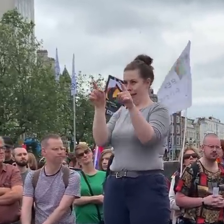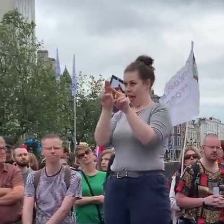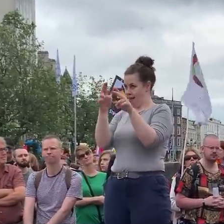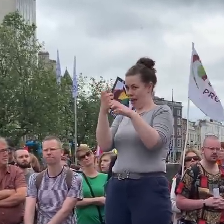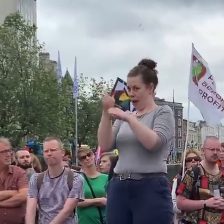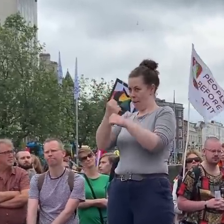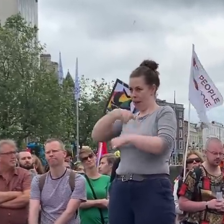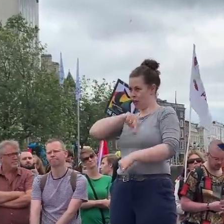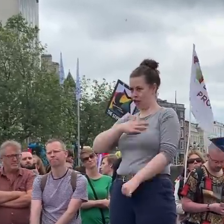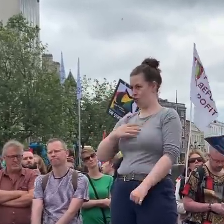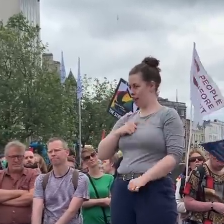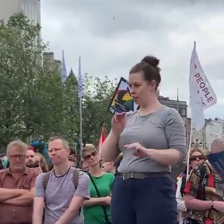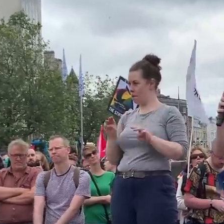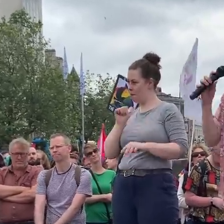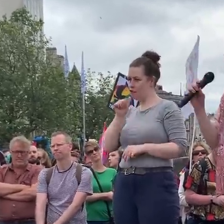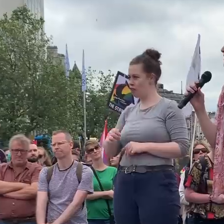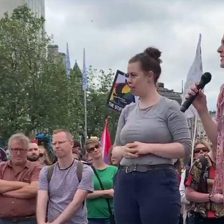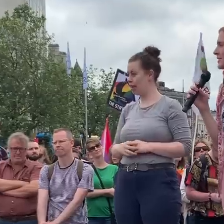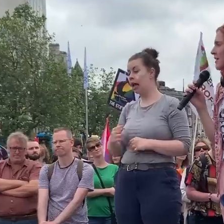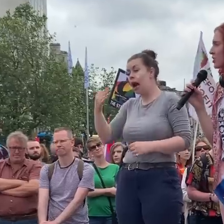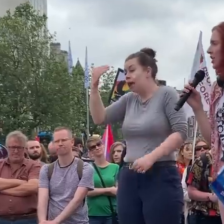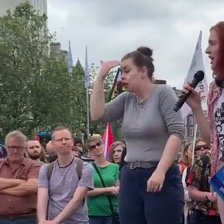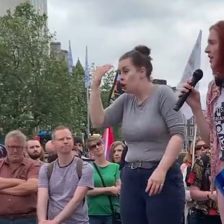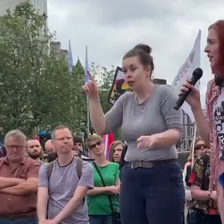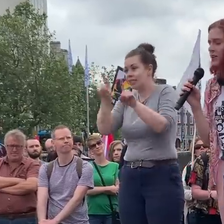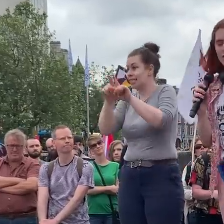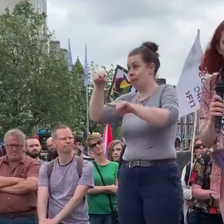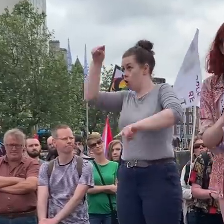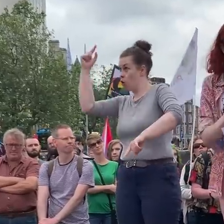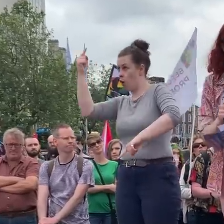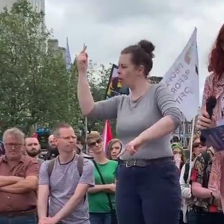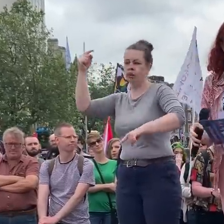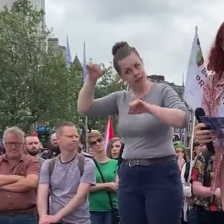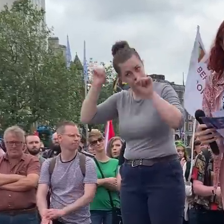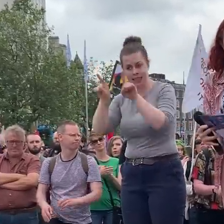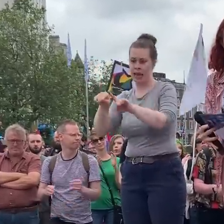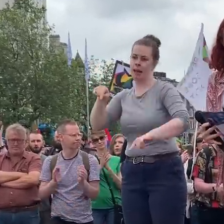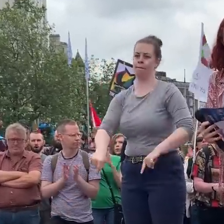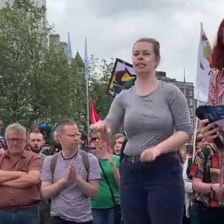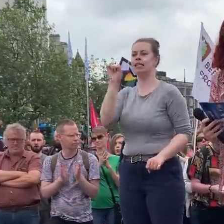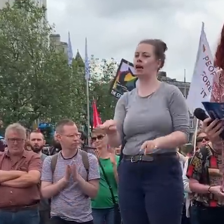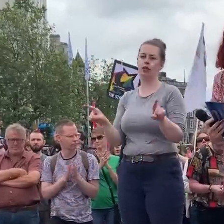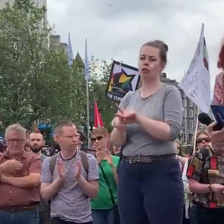people within our healthcare system. And I know it's the same down here.